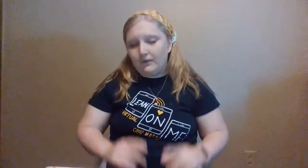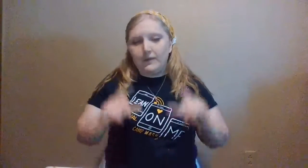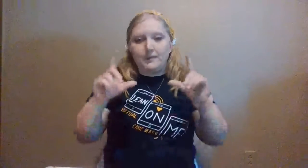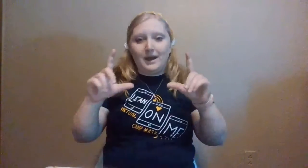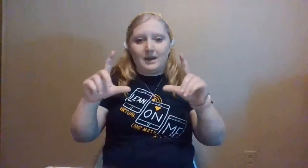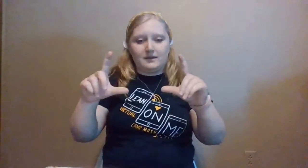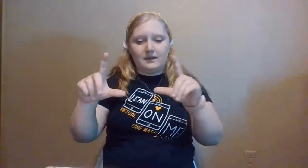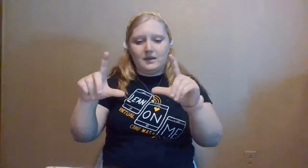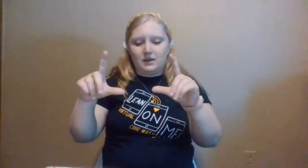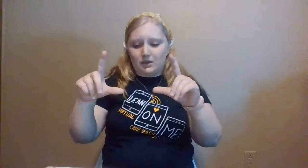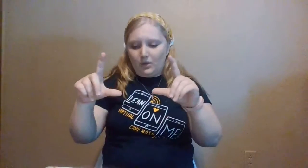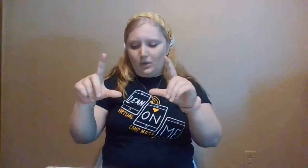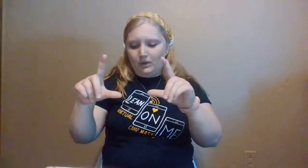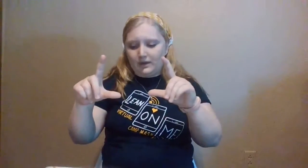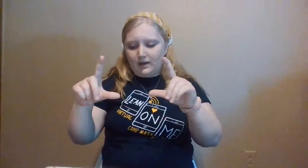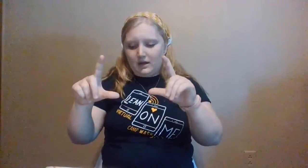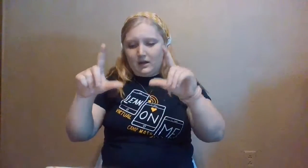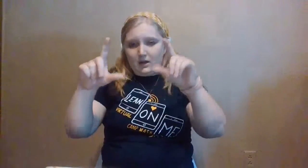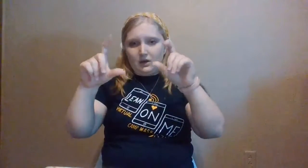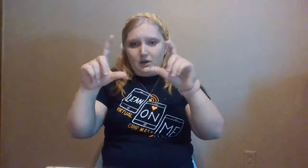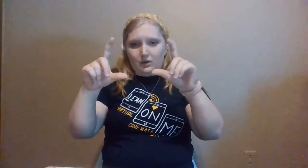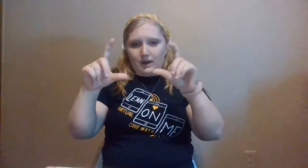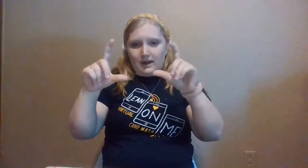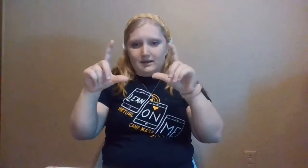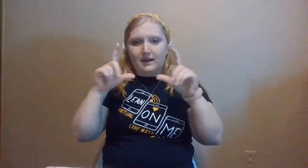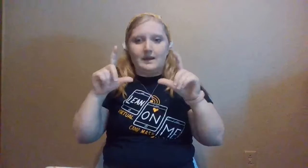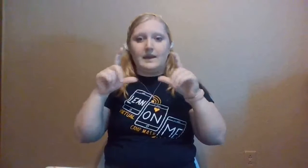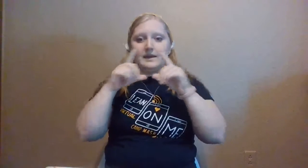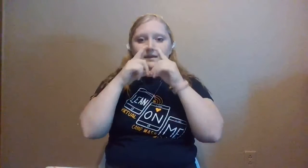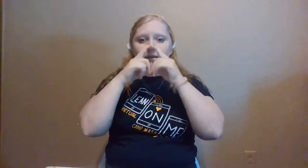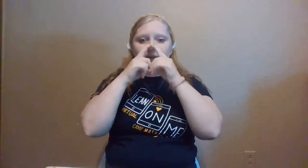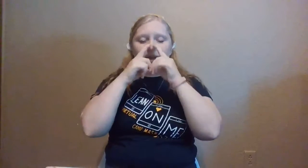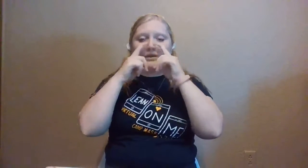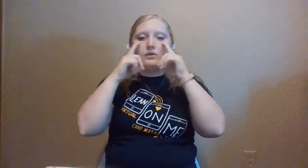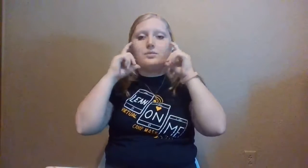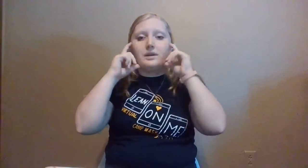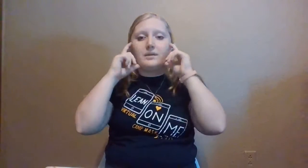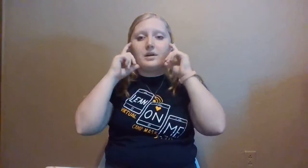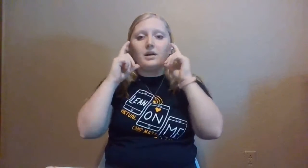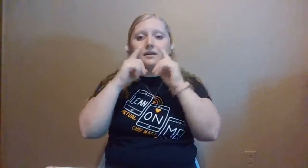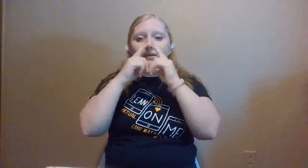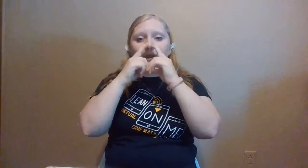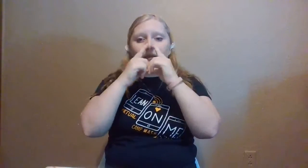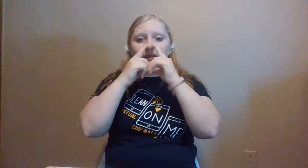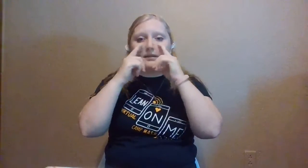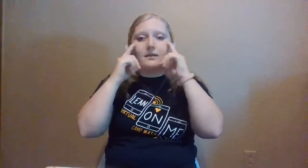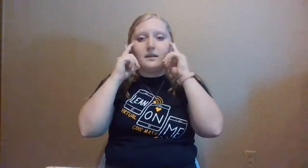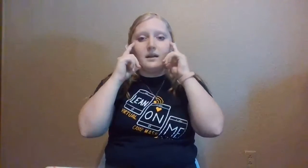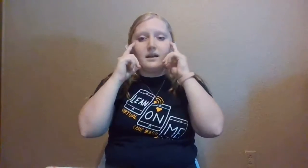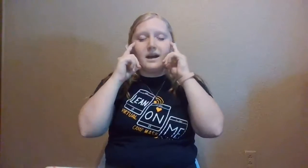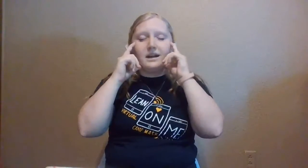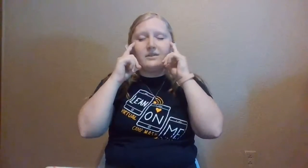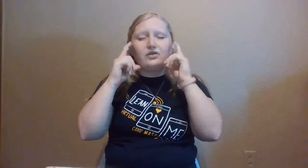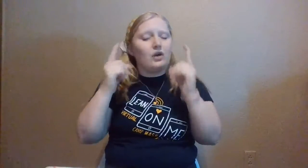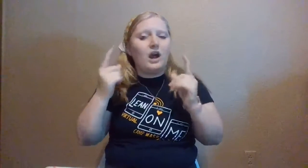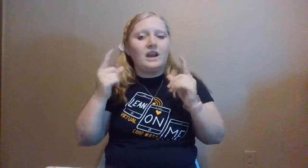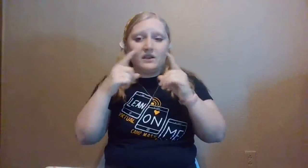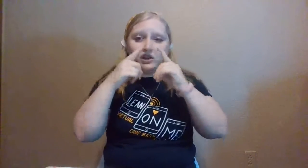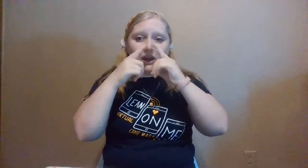for mask, you hold your hands like this and you bring them across your face, kind of drawing the shape